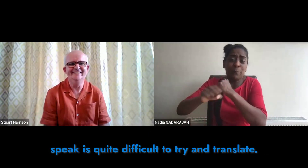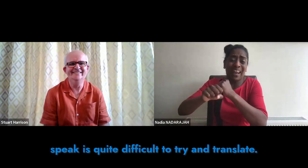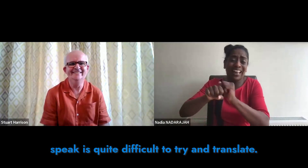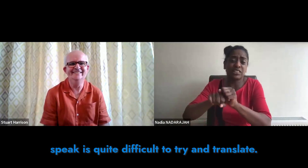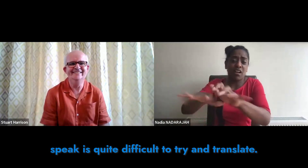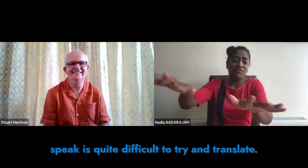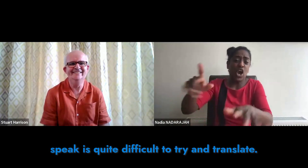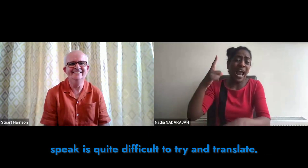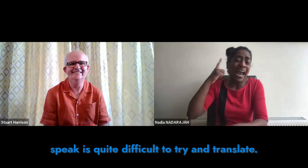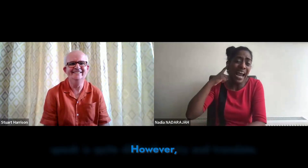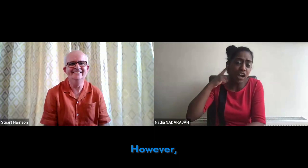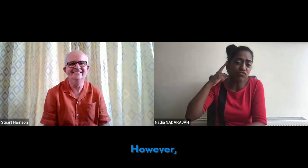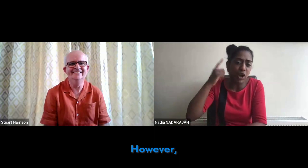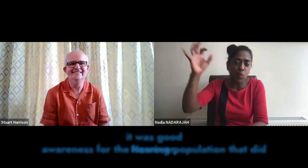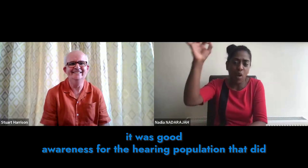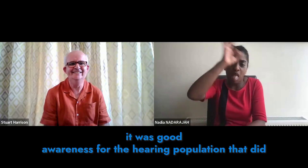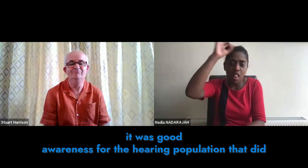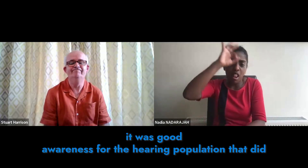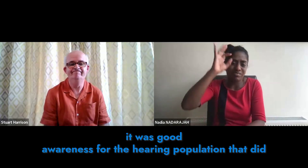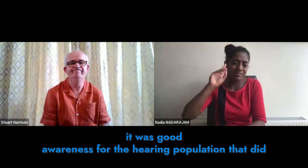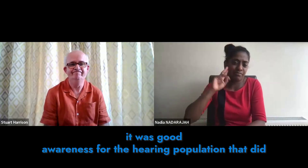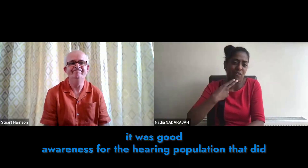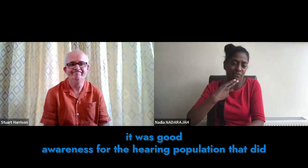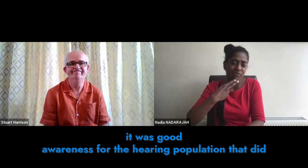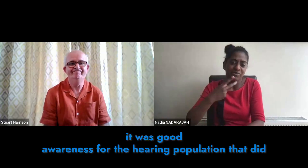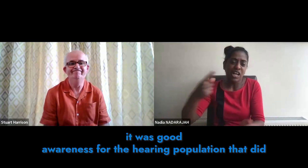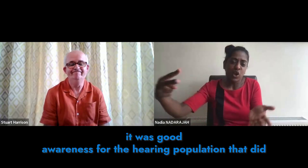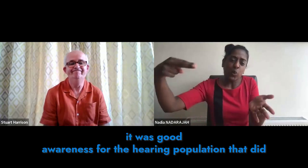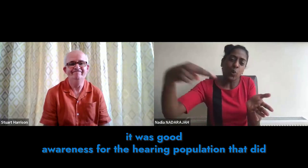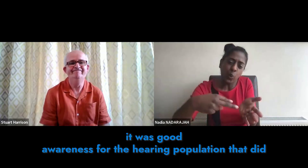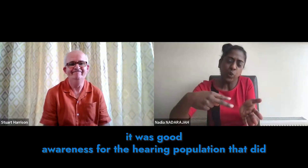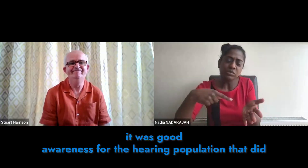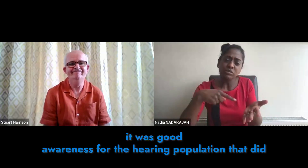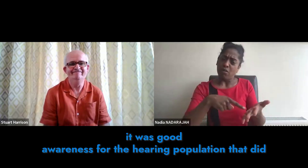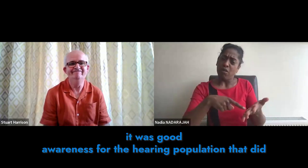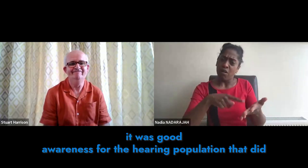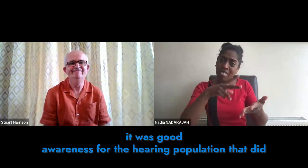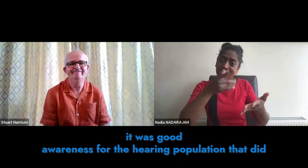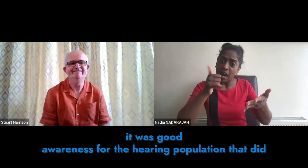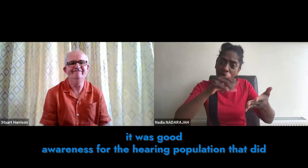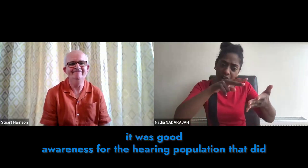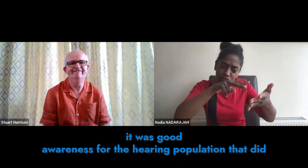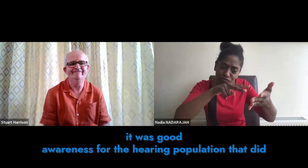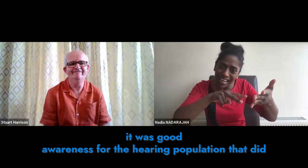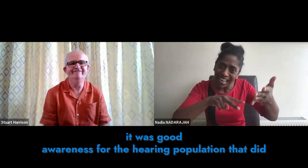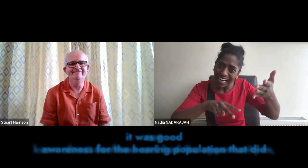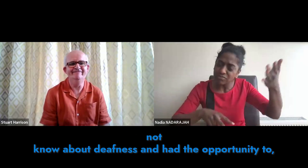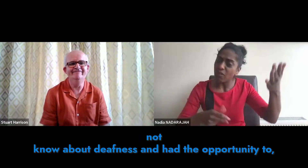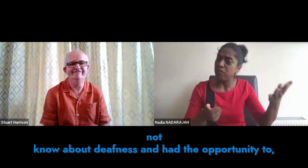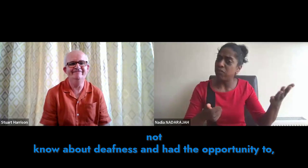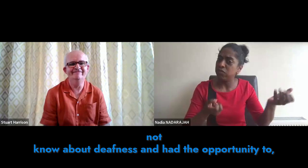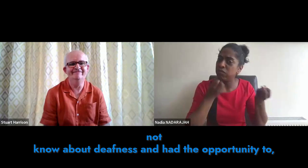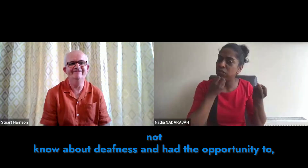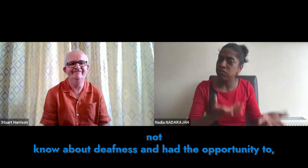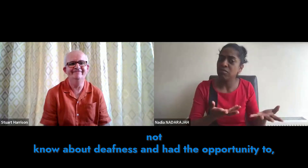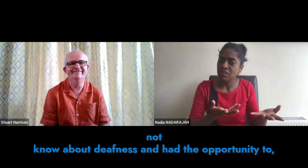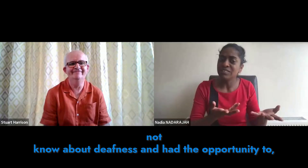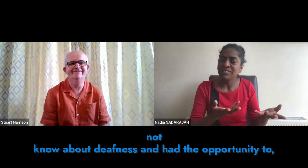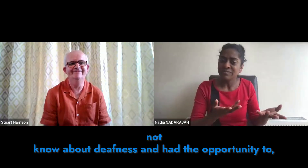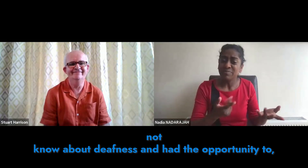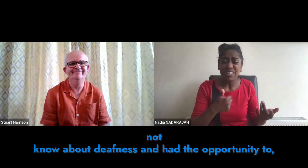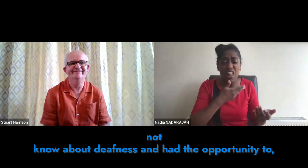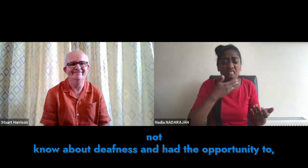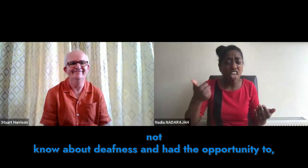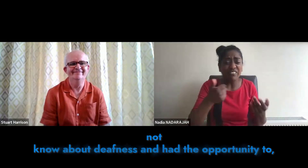difficult to try and translate. However, it was good awareness for the hearing population that did not know about deafness and had